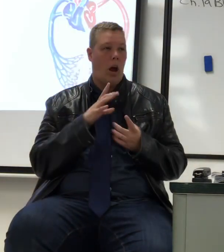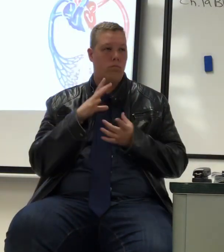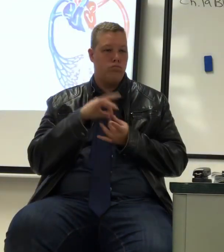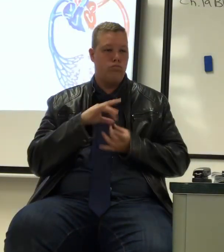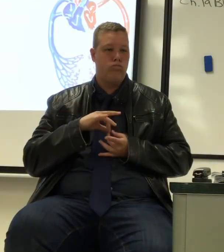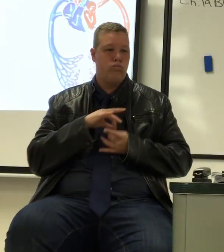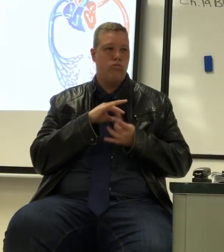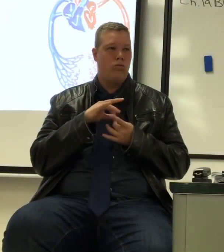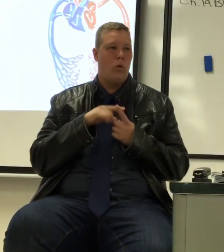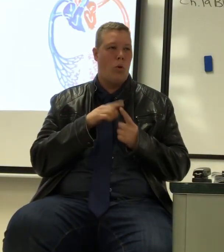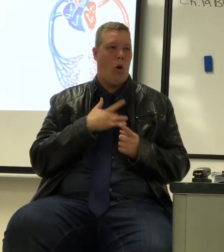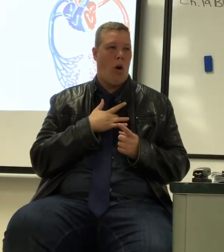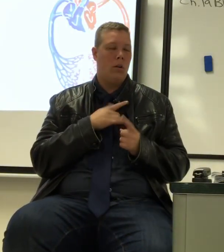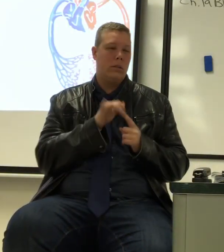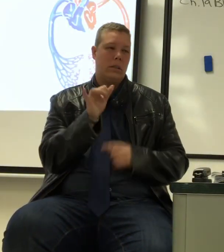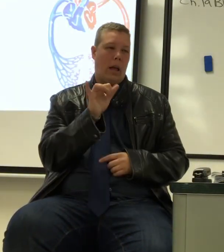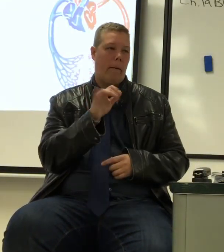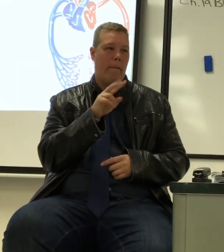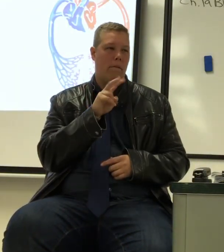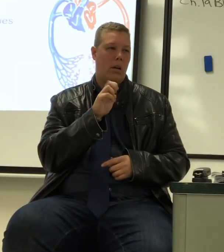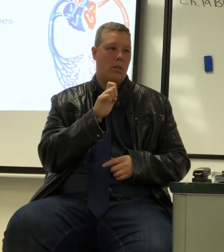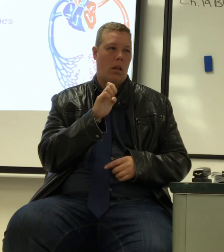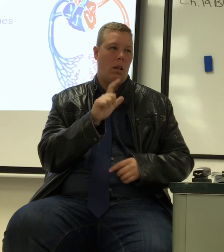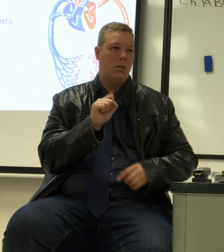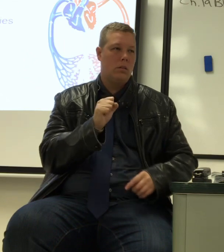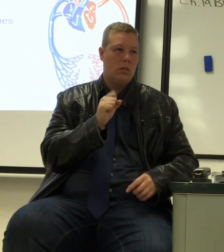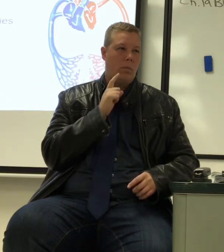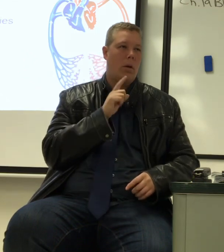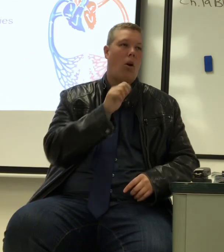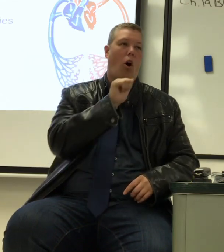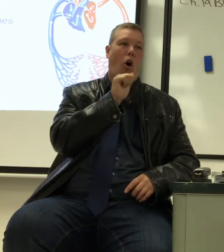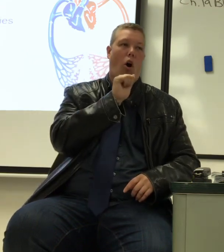same vessels we talked about here: arteries, capillaries, and veins.